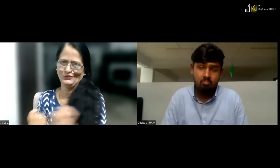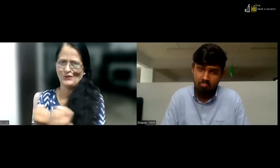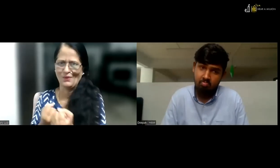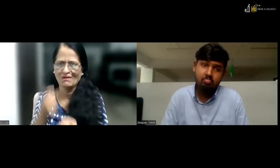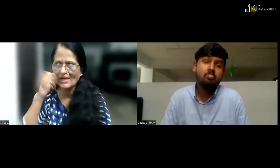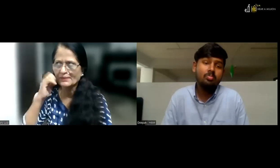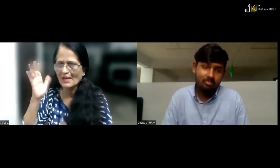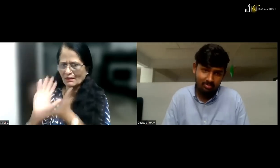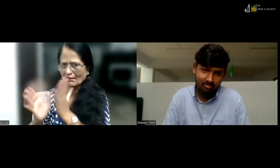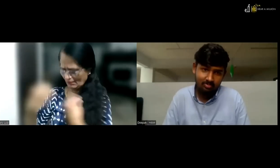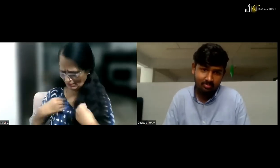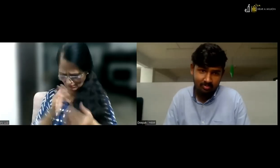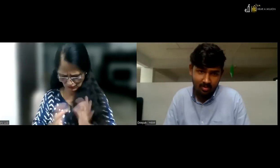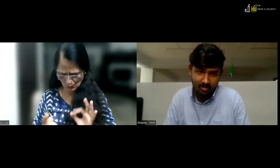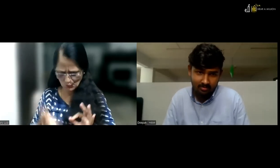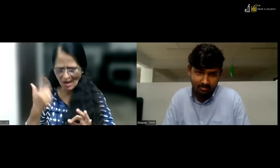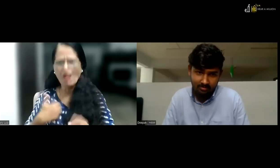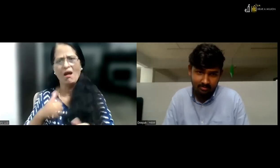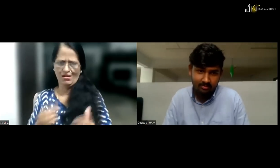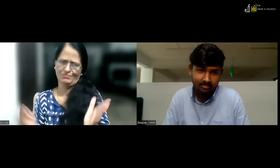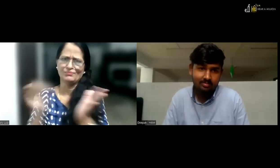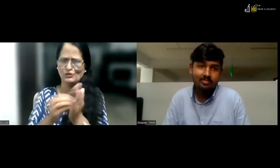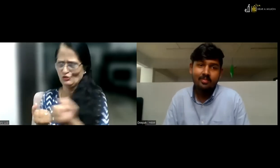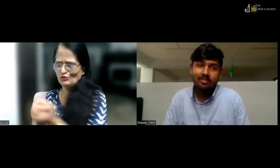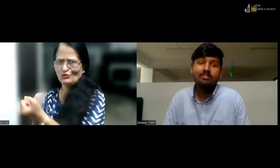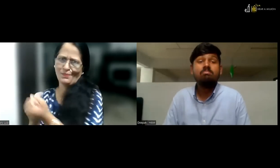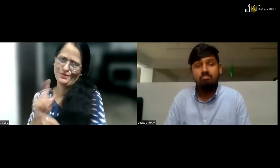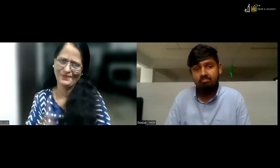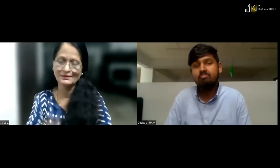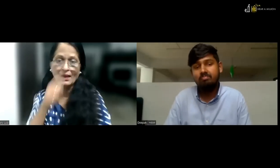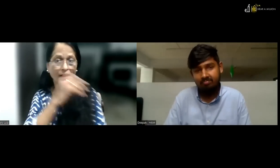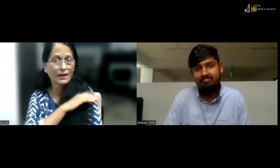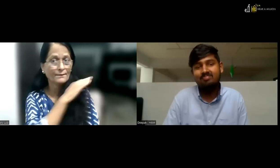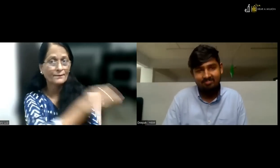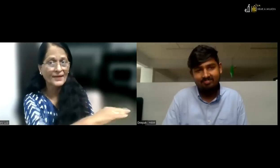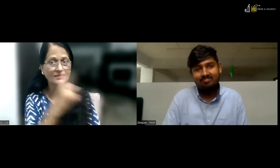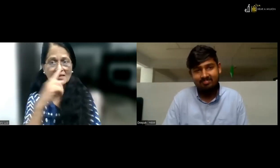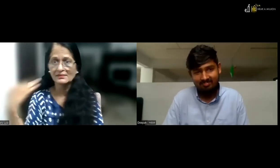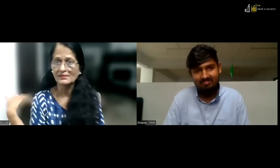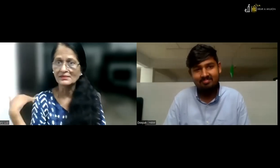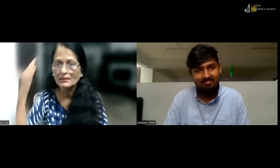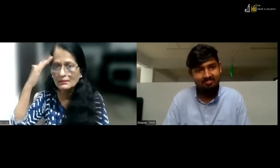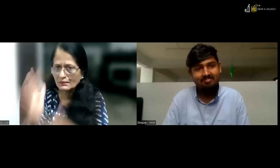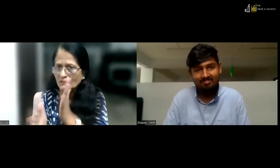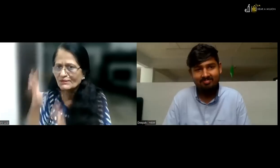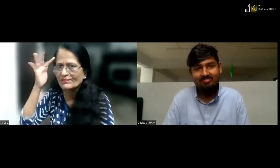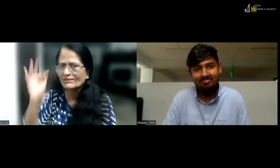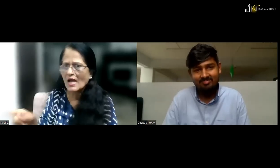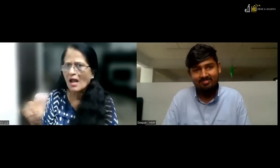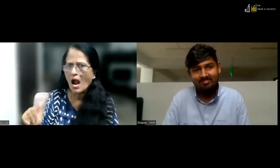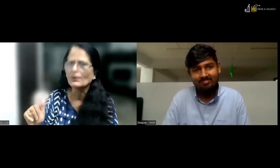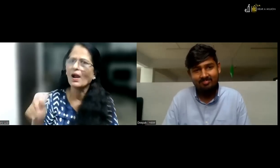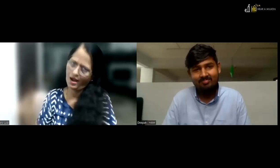language, they are like eventually they are getting this language knowledge from a deaf person, and they're communicating. So whether